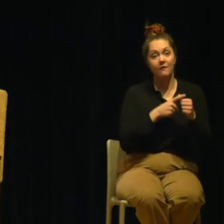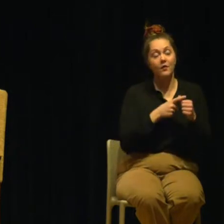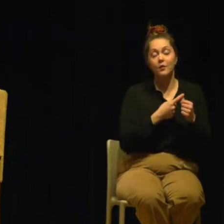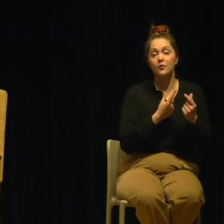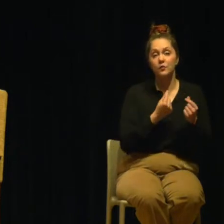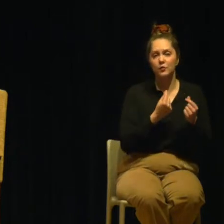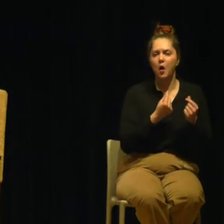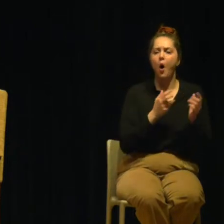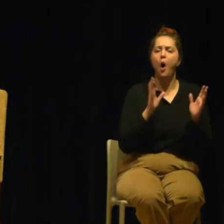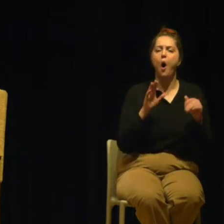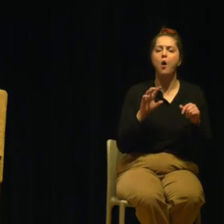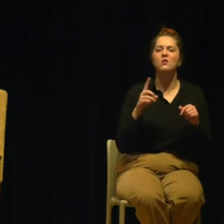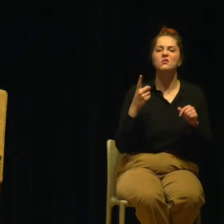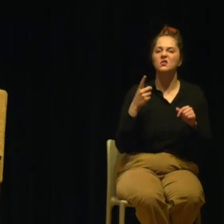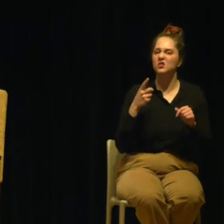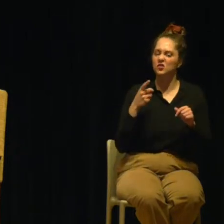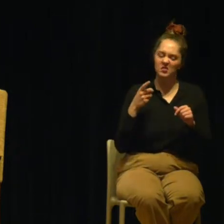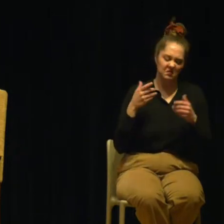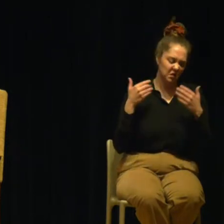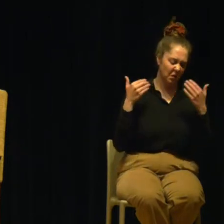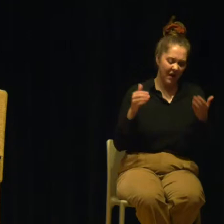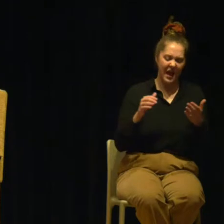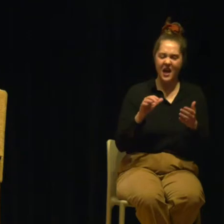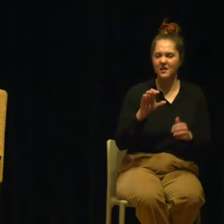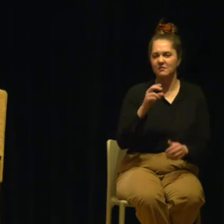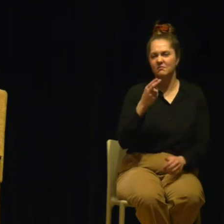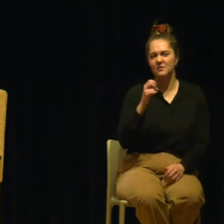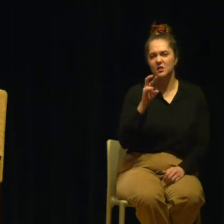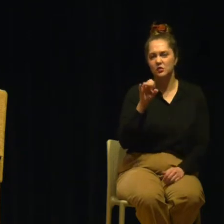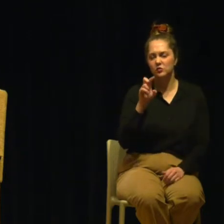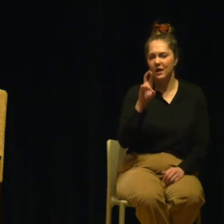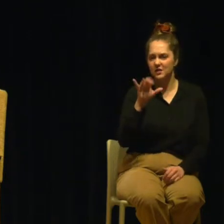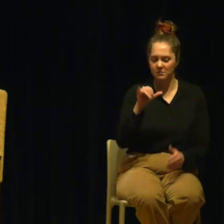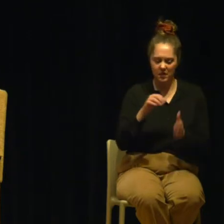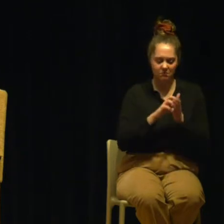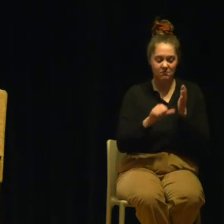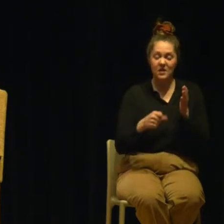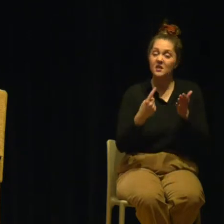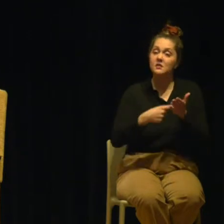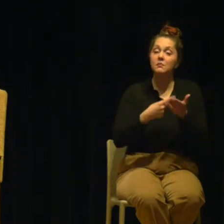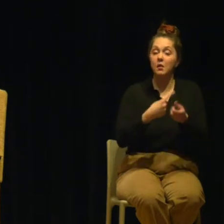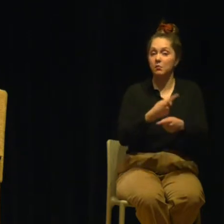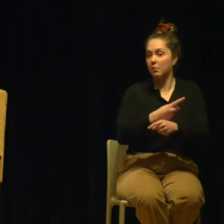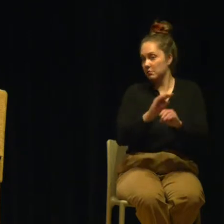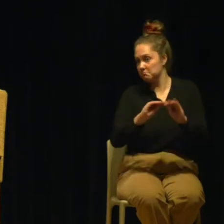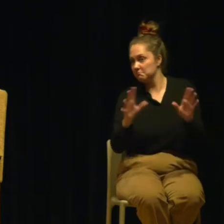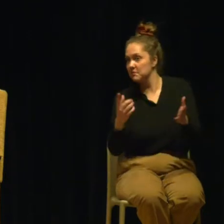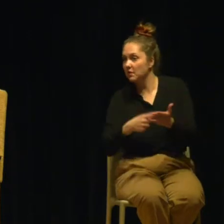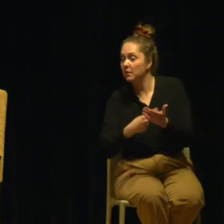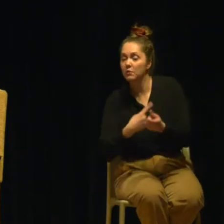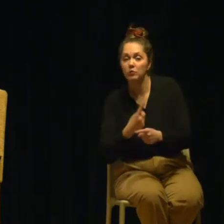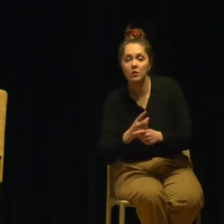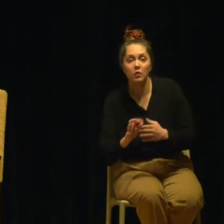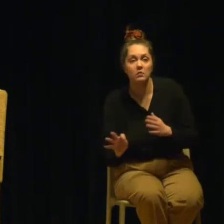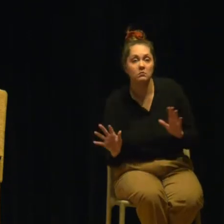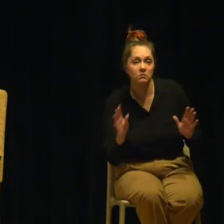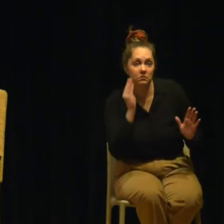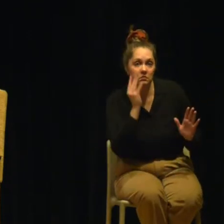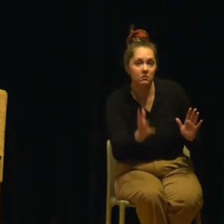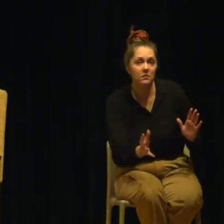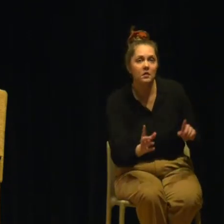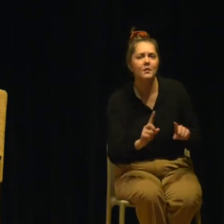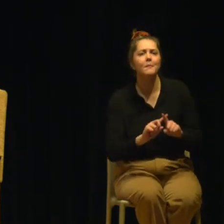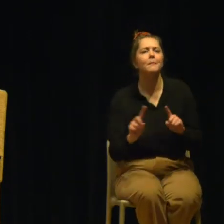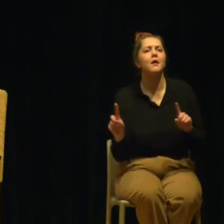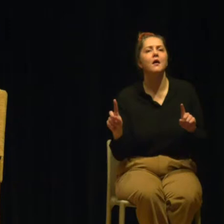always, let's just go directly to a hysterectomy. And sometimes a hysterectomy is appropriate. Let's be clear, it is. But to have